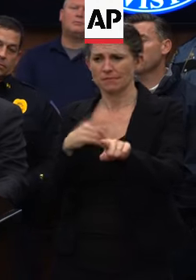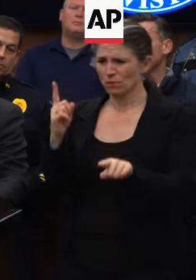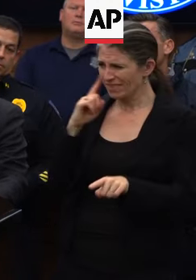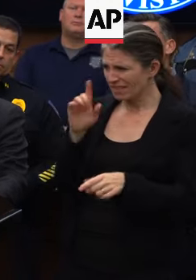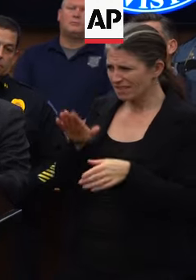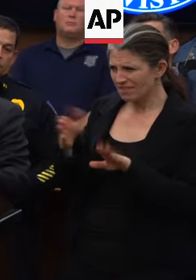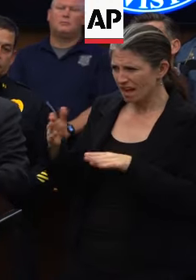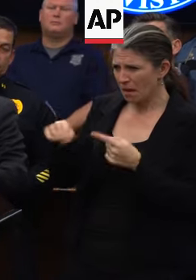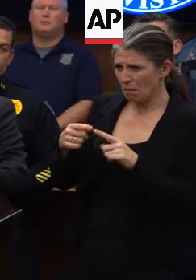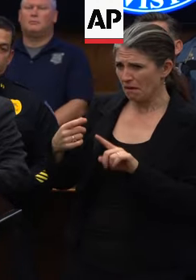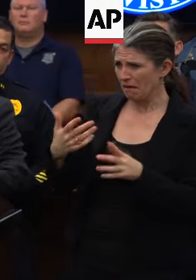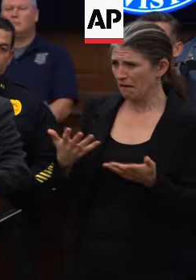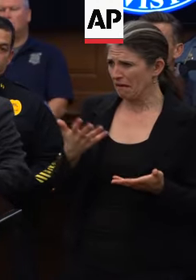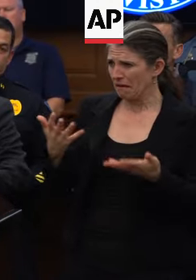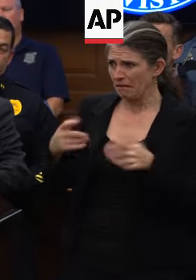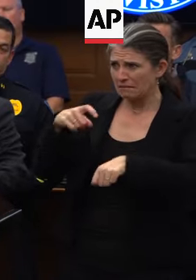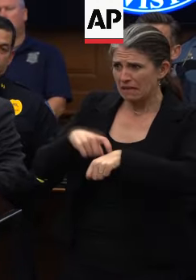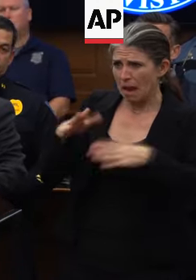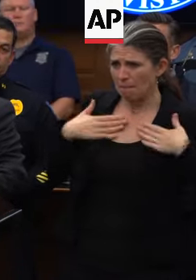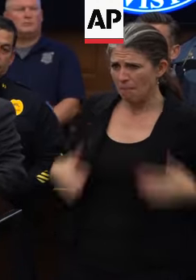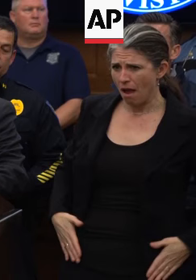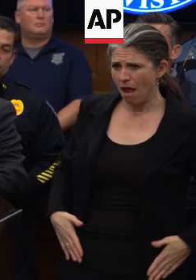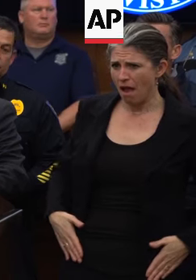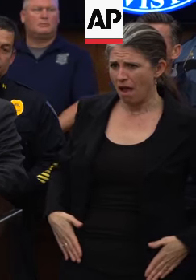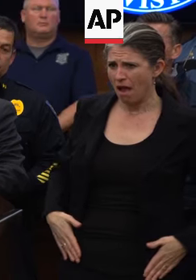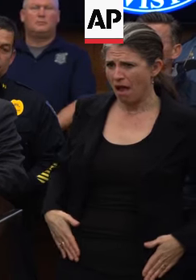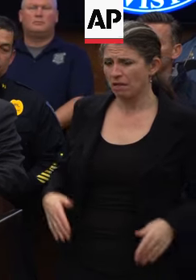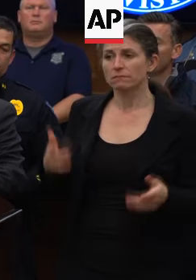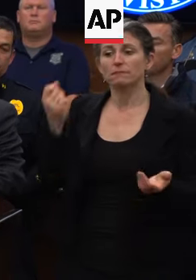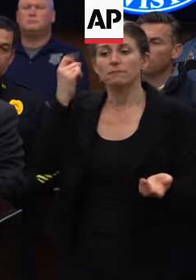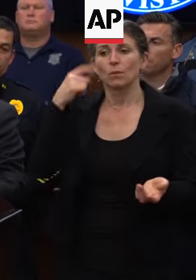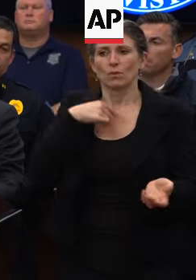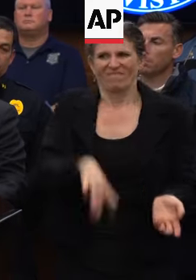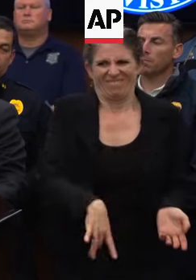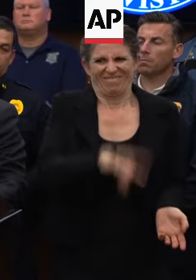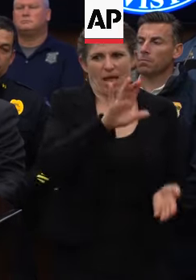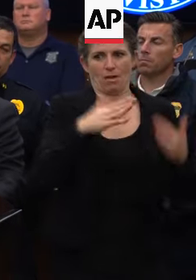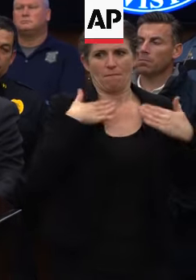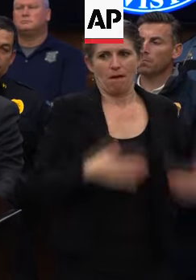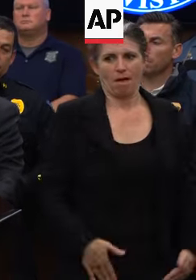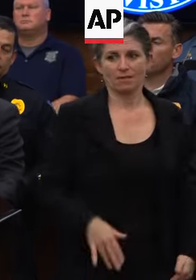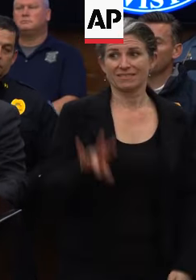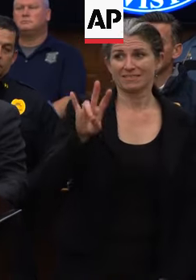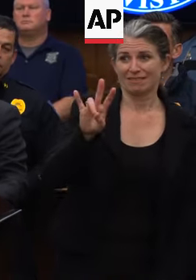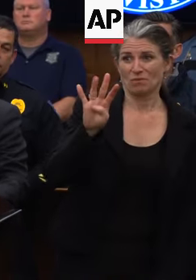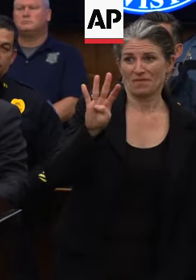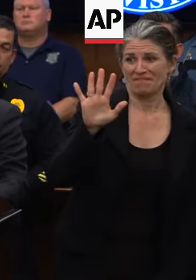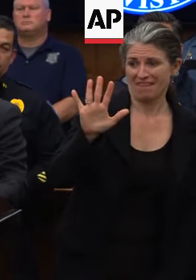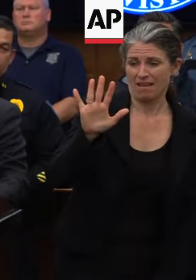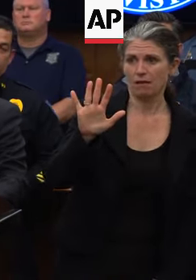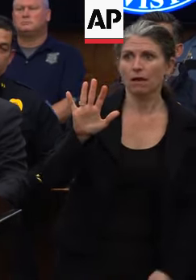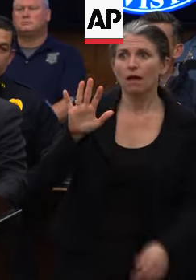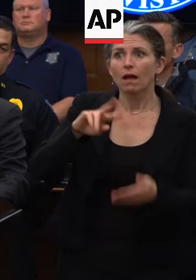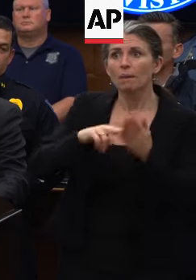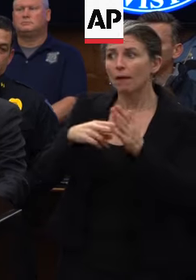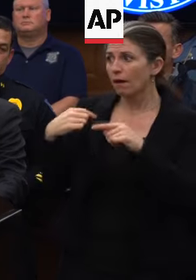That all remains to be seen, right? So our reality is that we found that body at 7:45 and it's 10:25 now. So there continues to be a